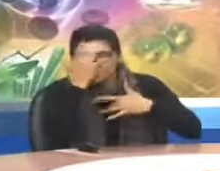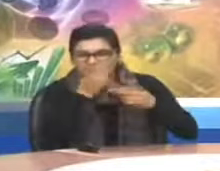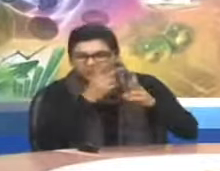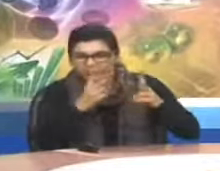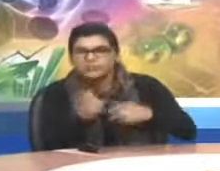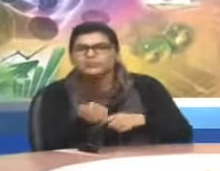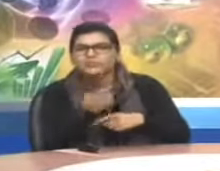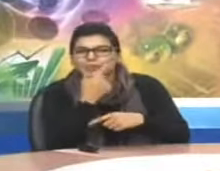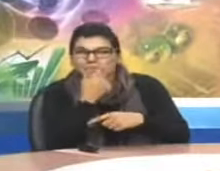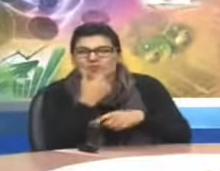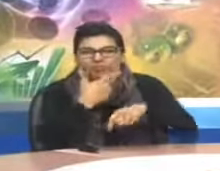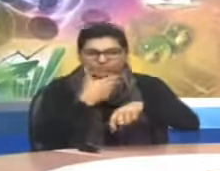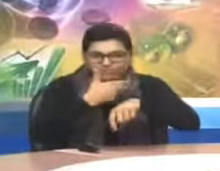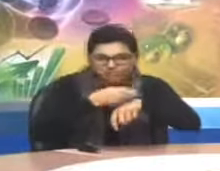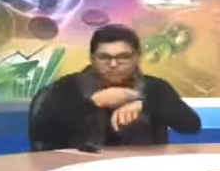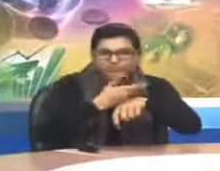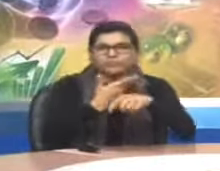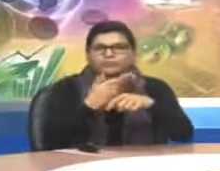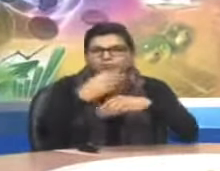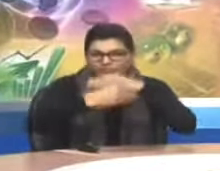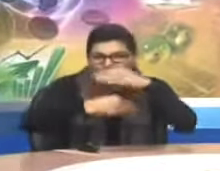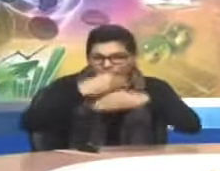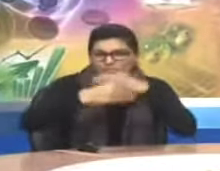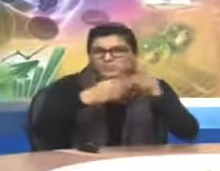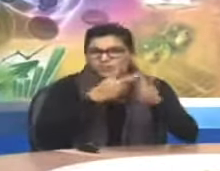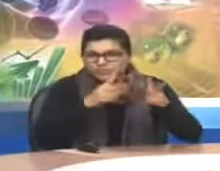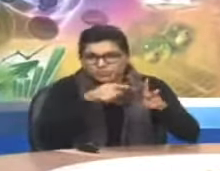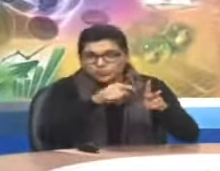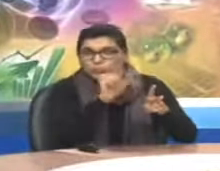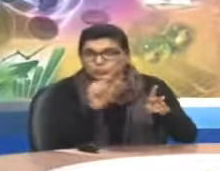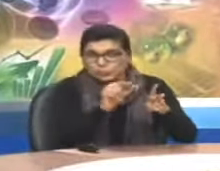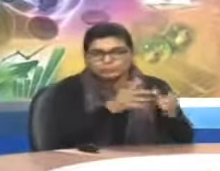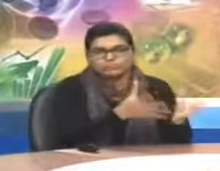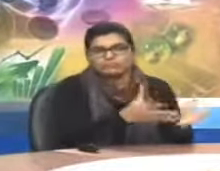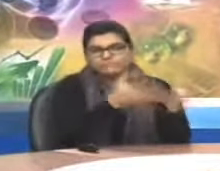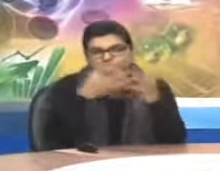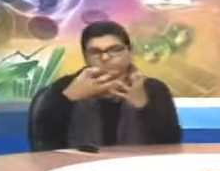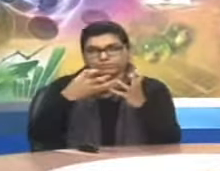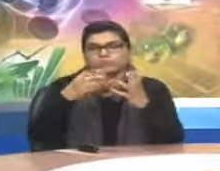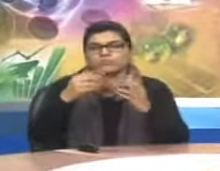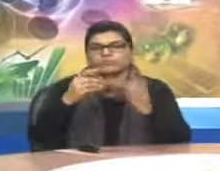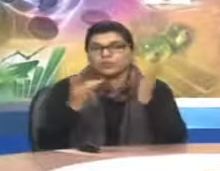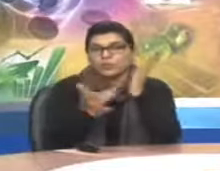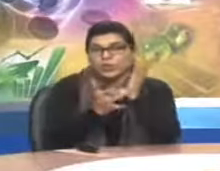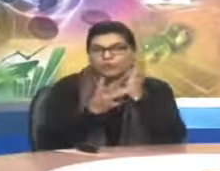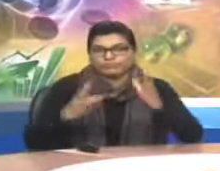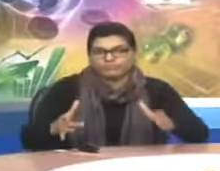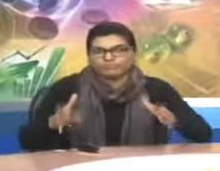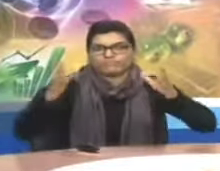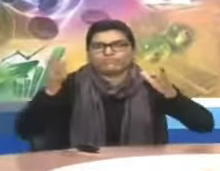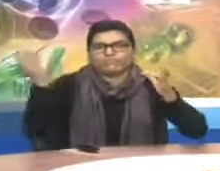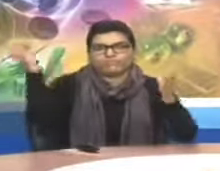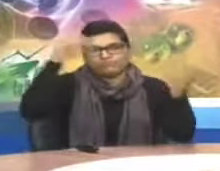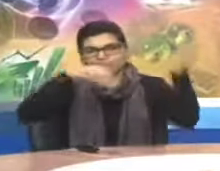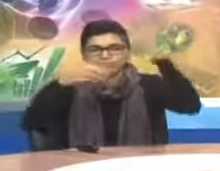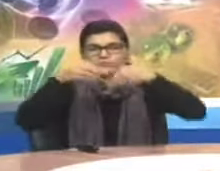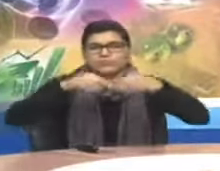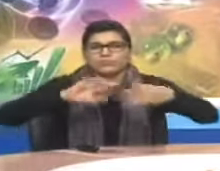and for safe transportation and in special containers and some